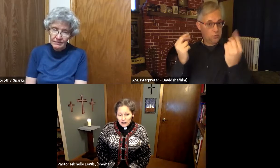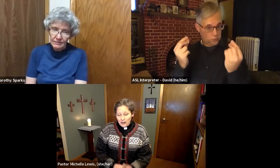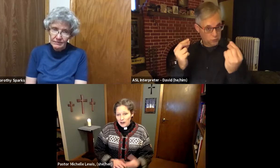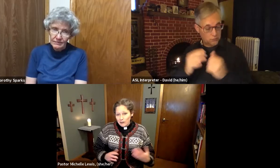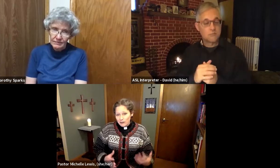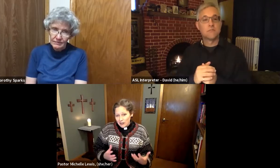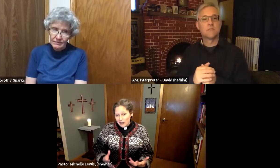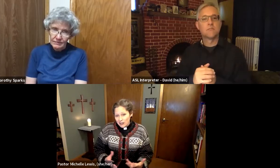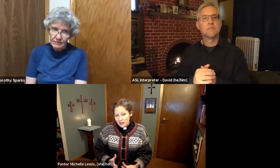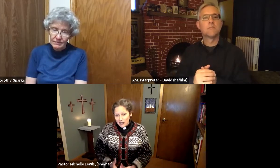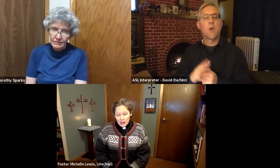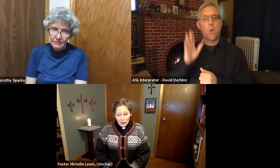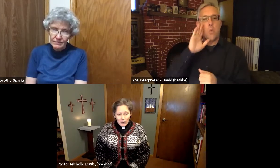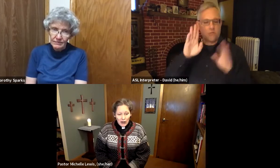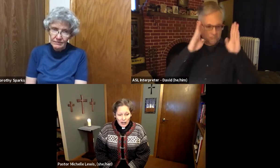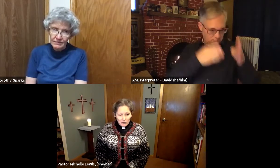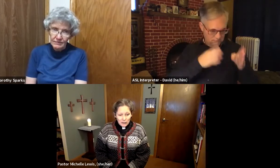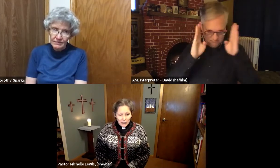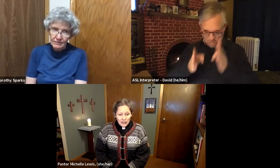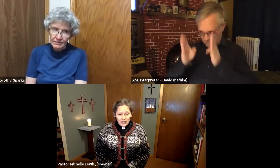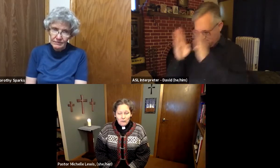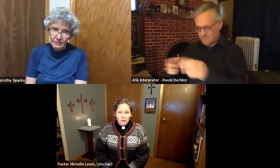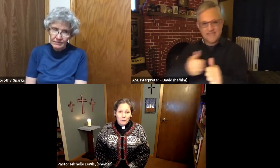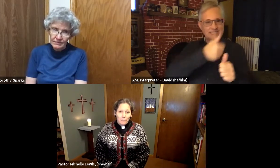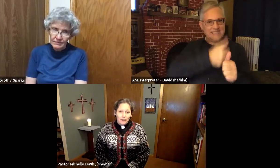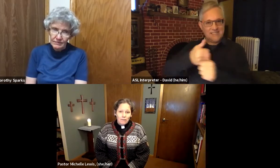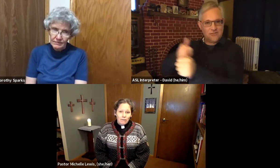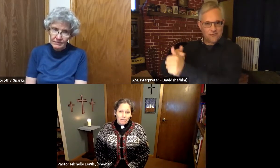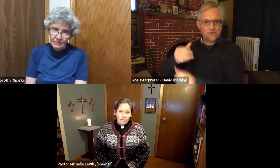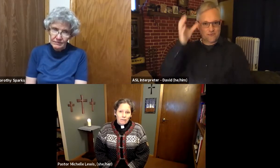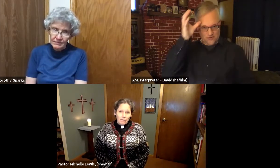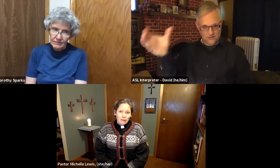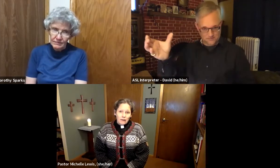we're thinking about contemplating.